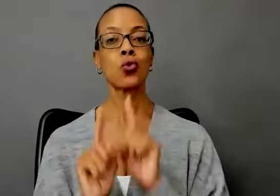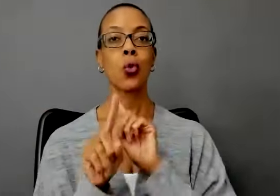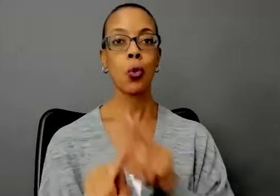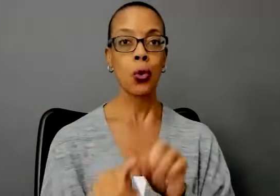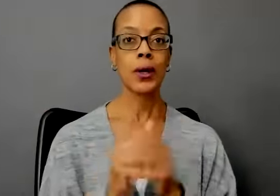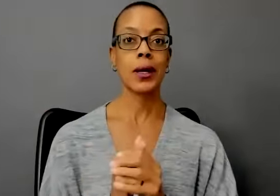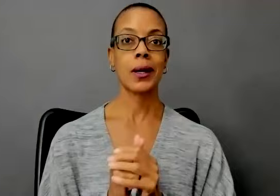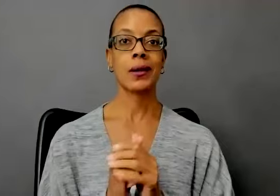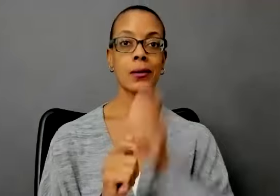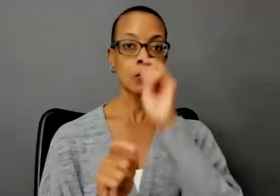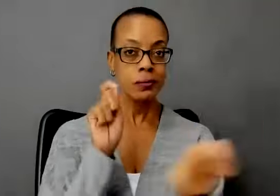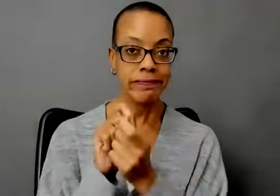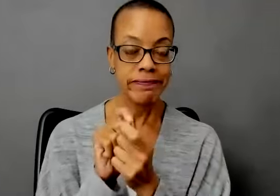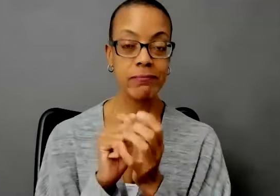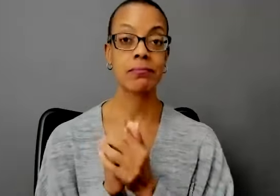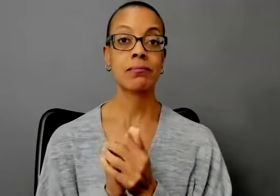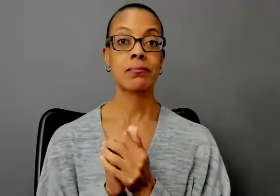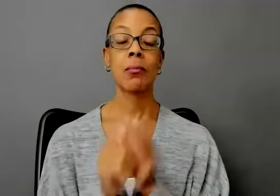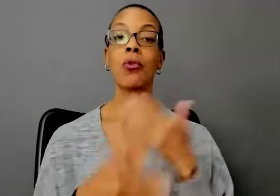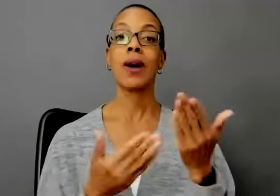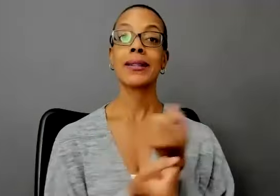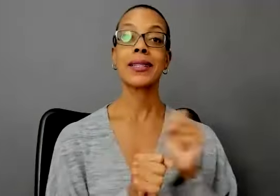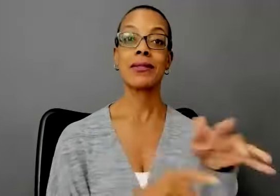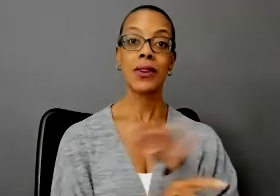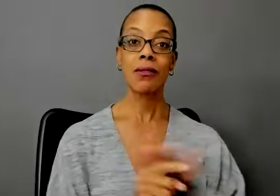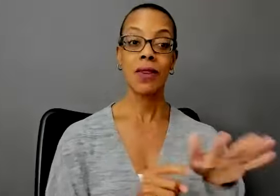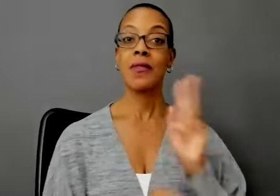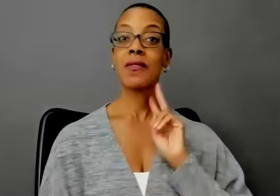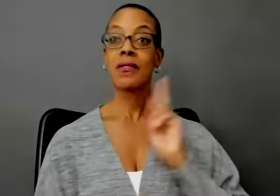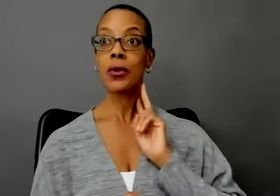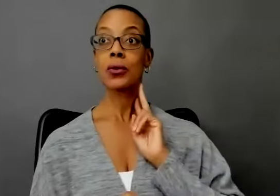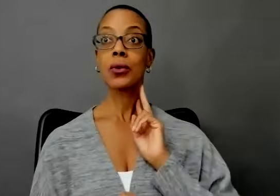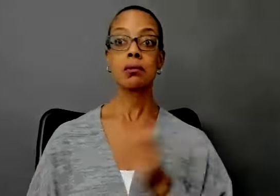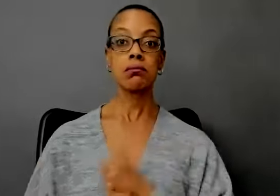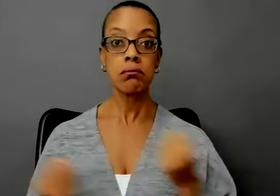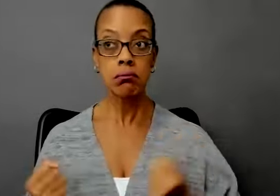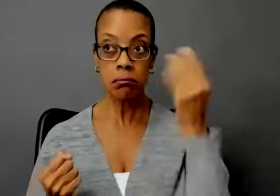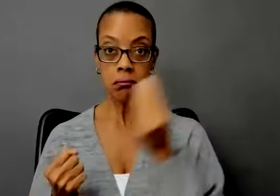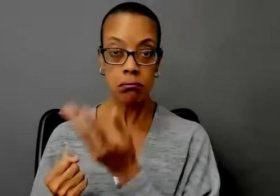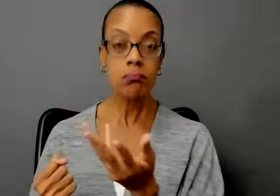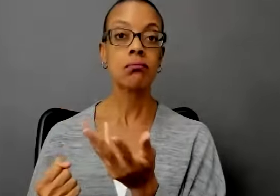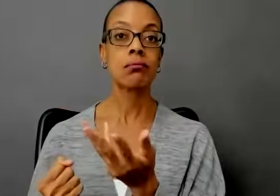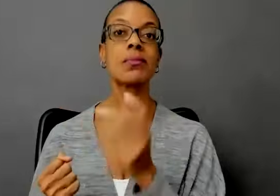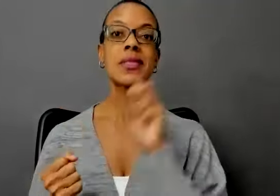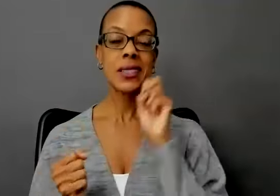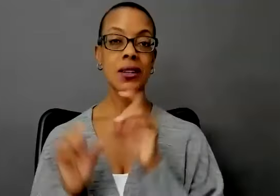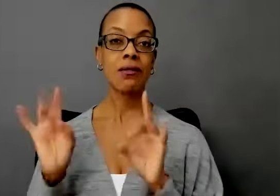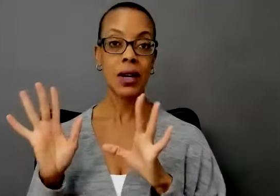create a safer environment for victims to come forward and report instances of sexual violence. And this increased sense of